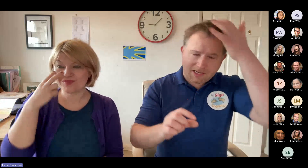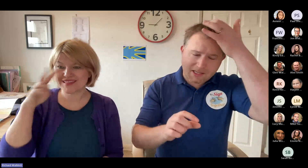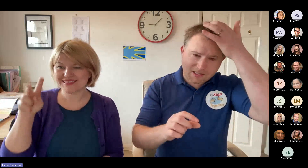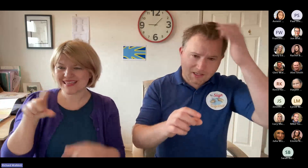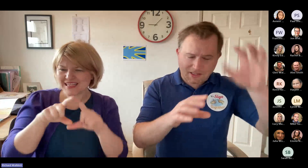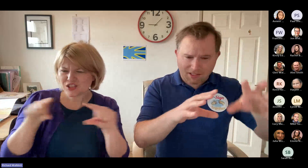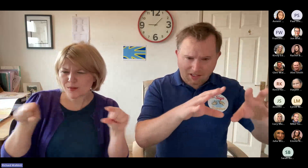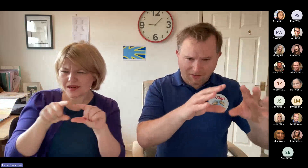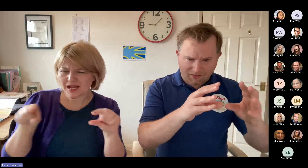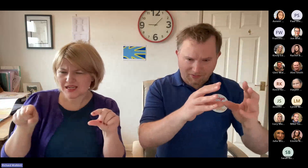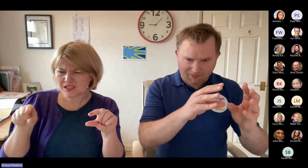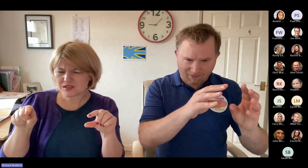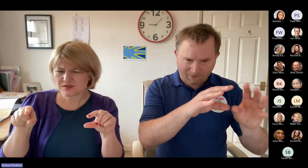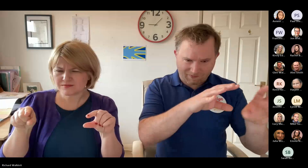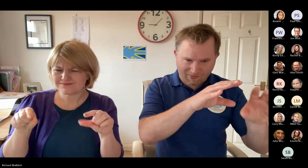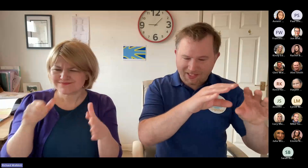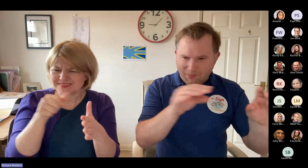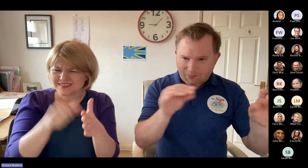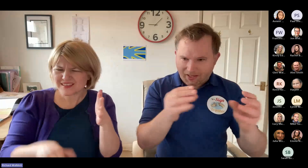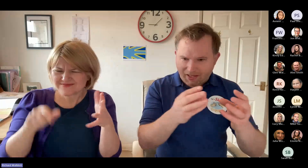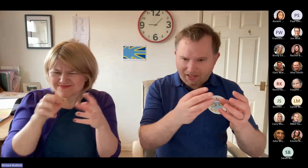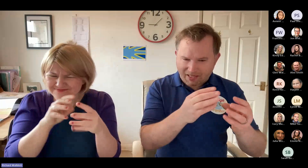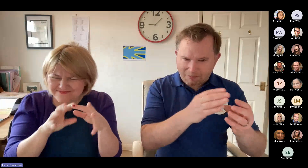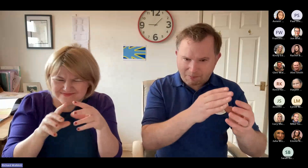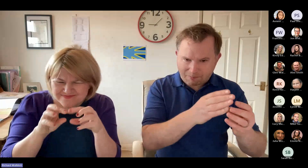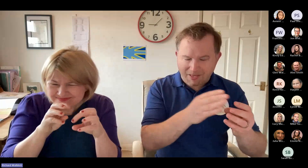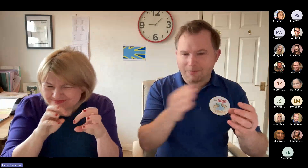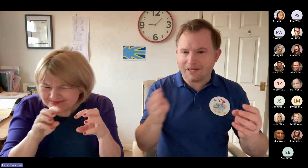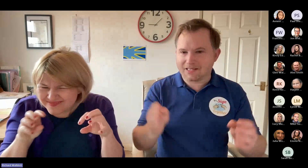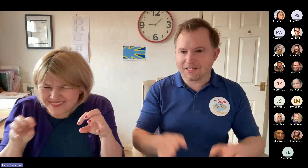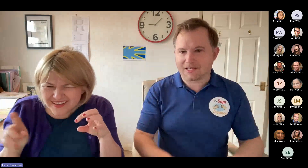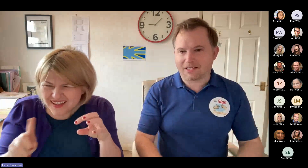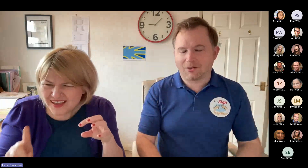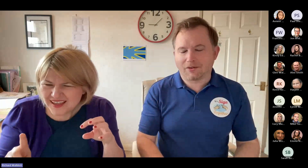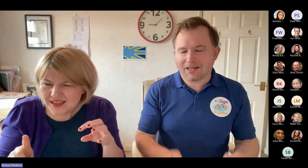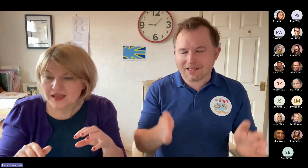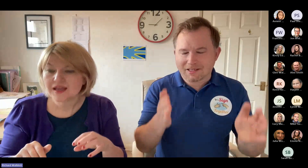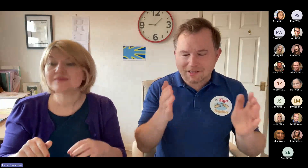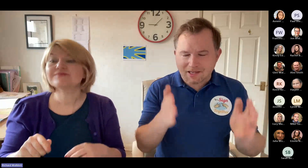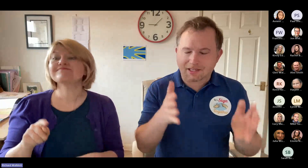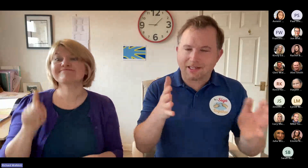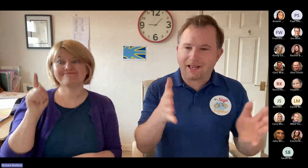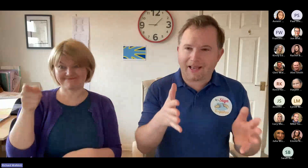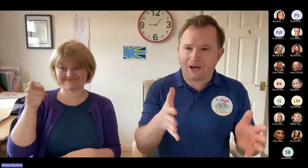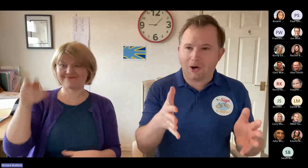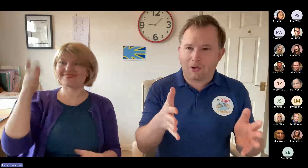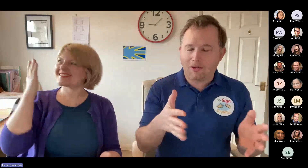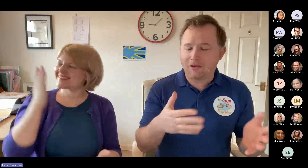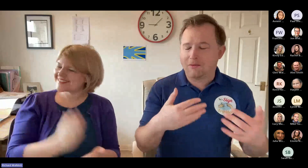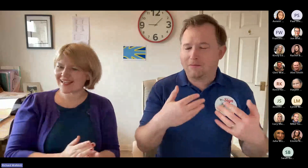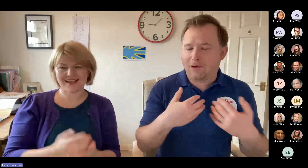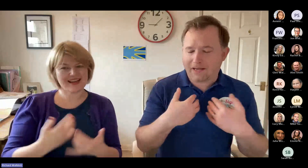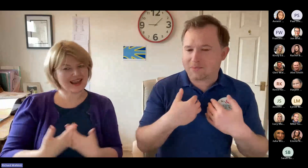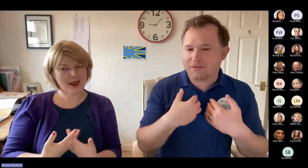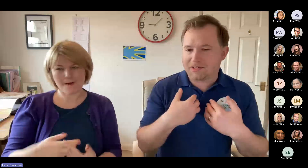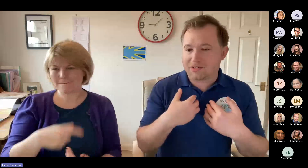and it started to kind of disappear in pieces. And I thought that's exactly how my experiences